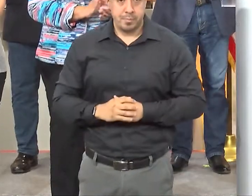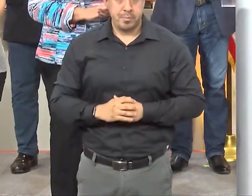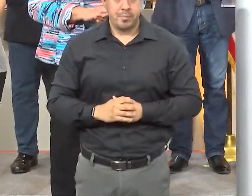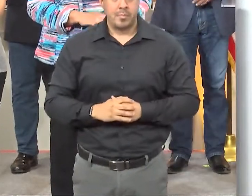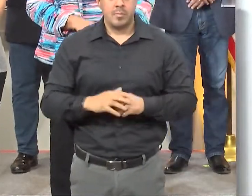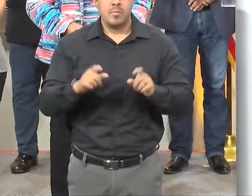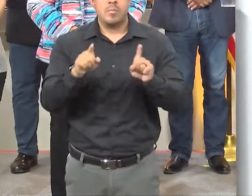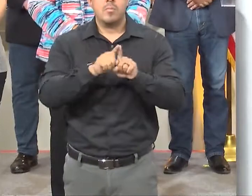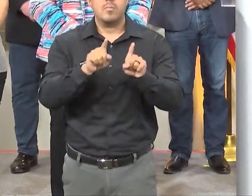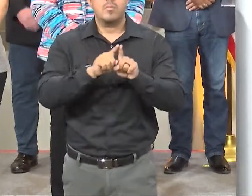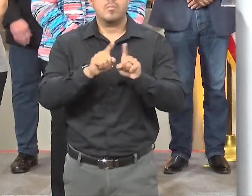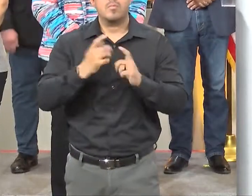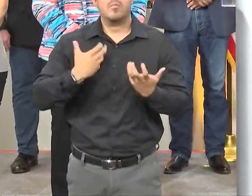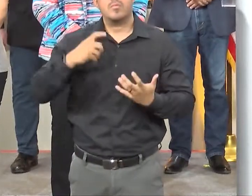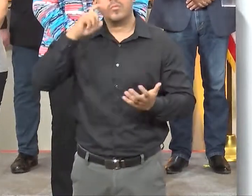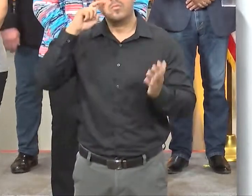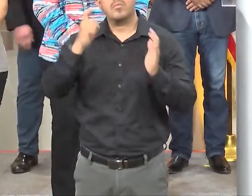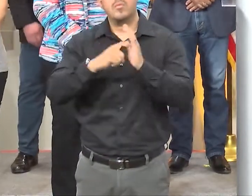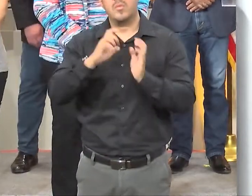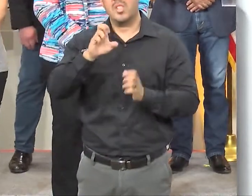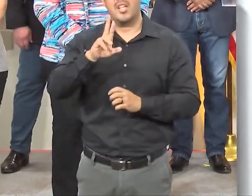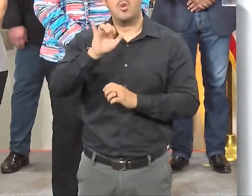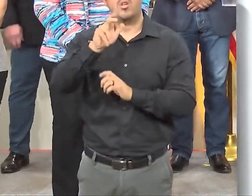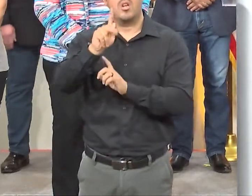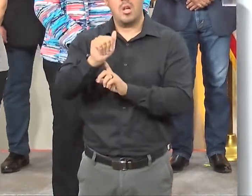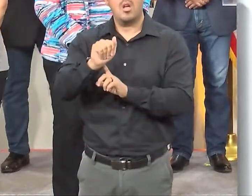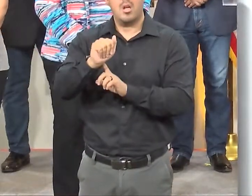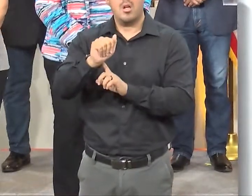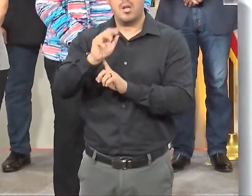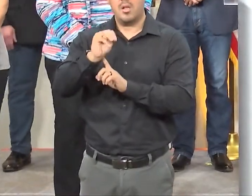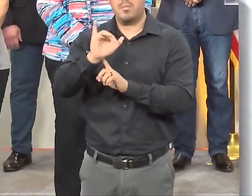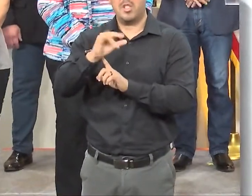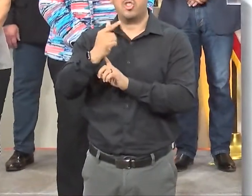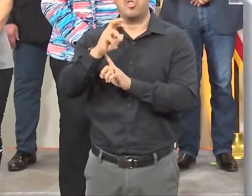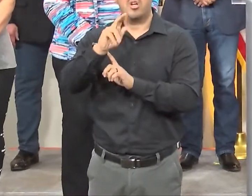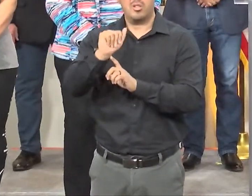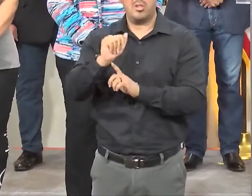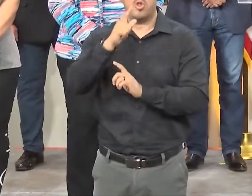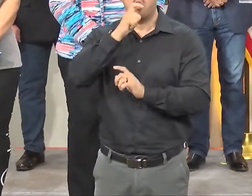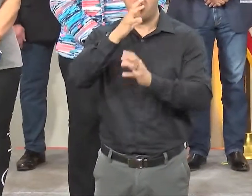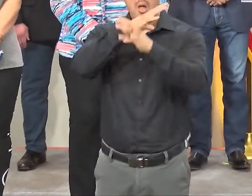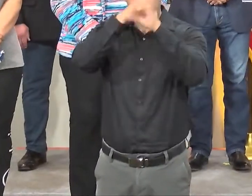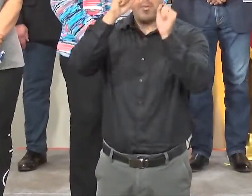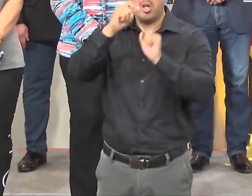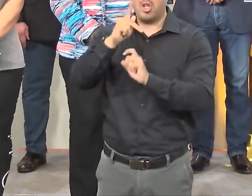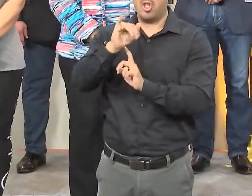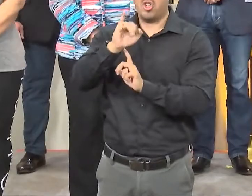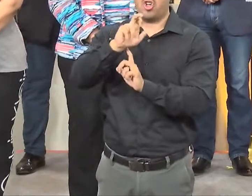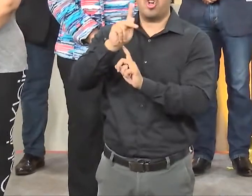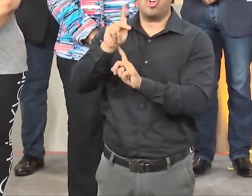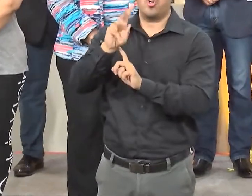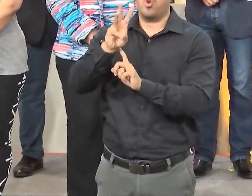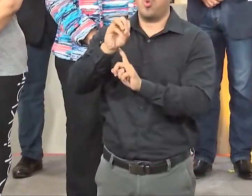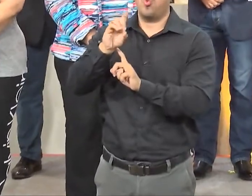I also want to acknowledge Erica McCrutchen, who is the president of the Kirkwood Civic